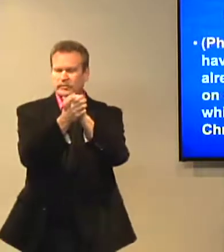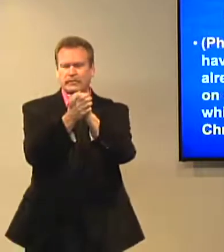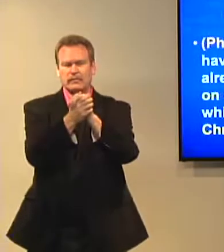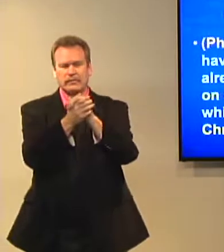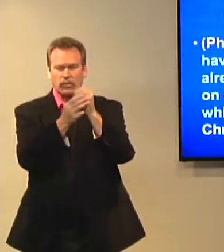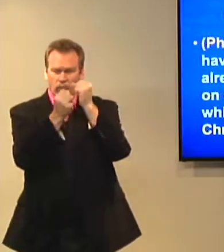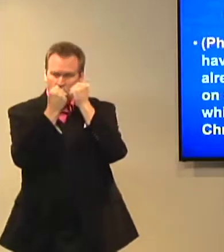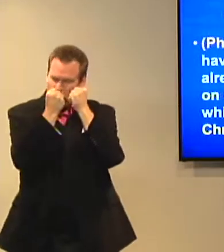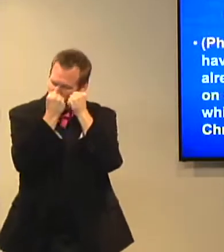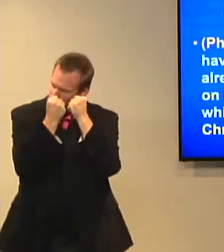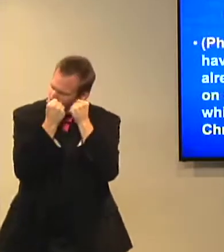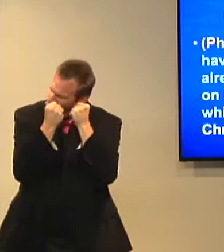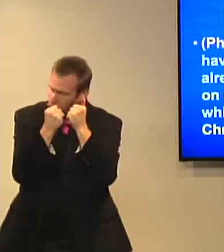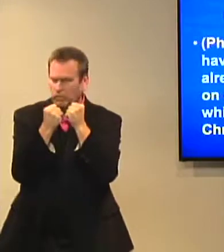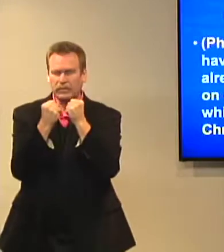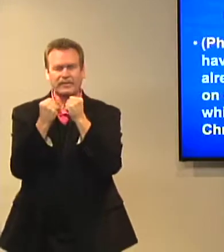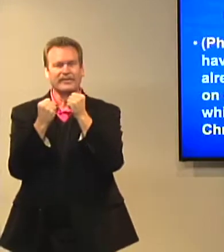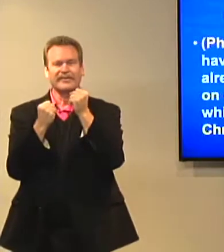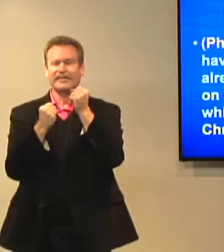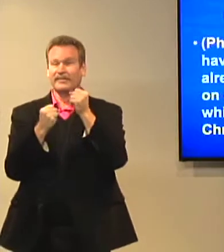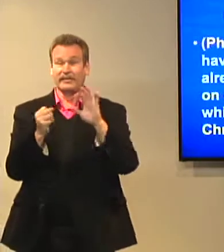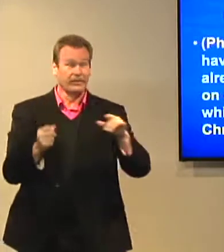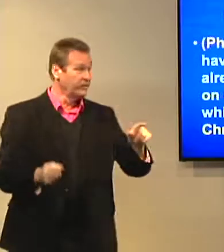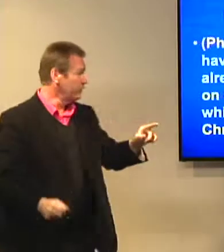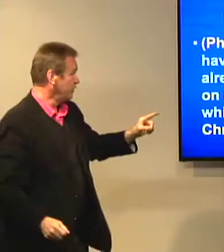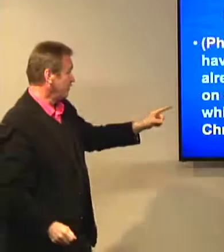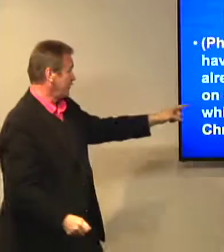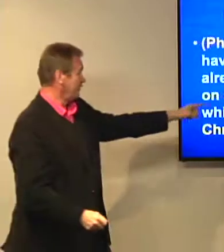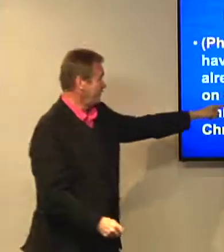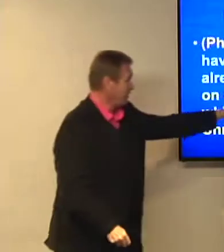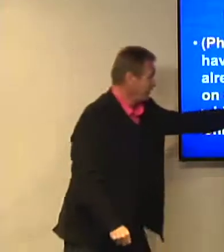lay hold of Christ.